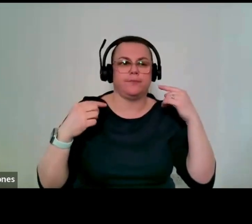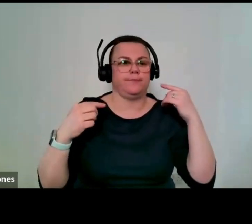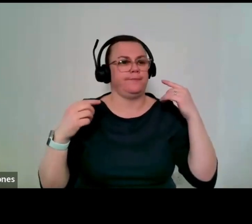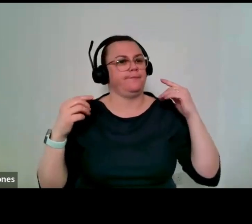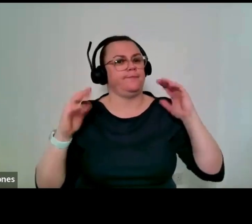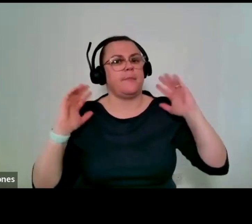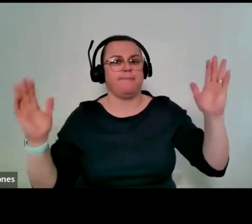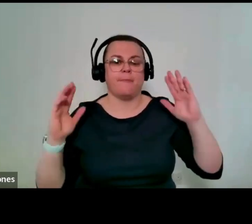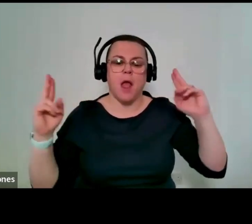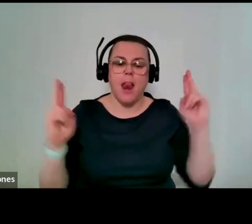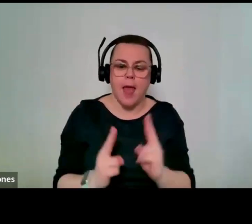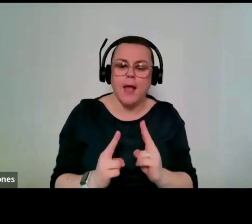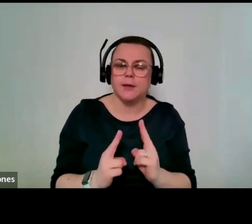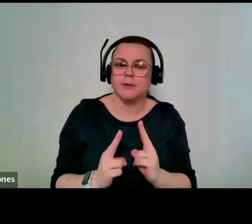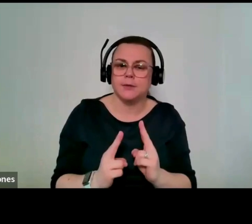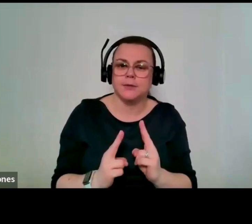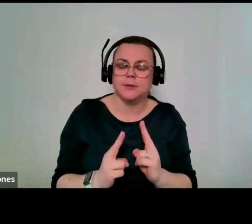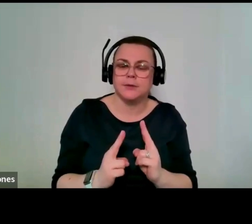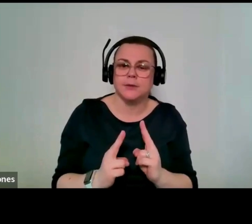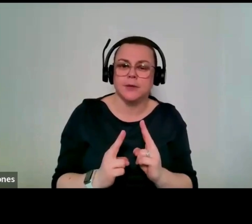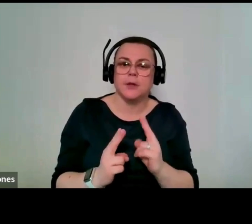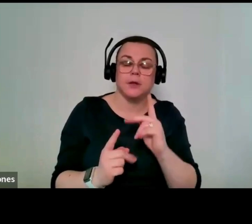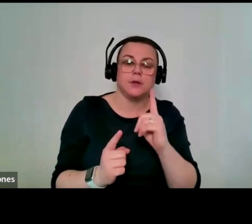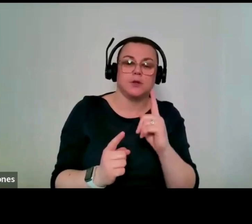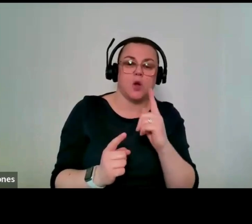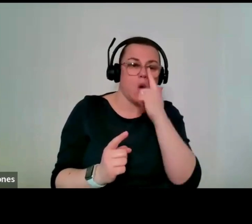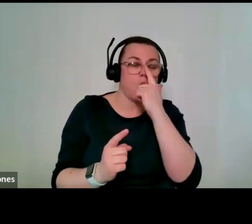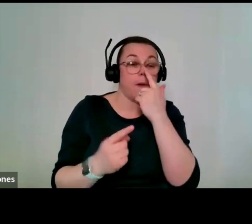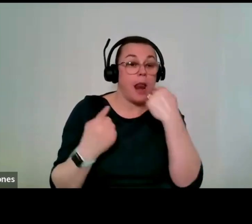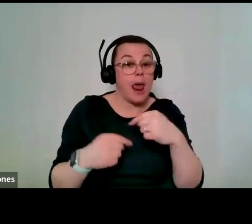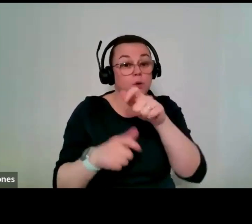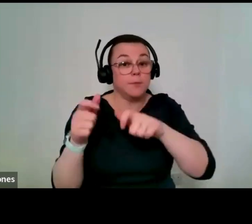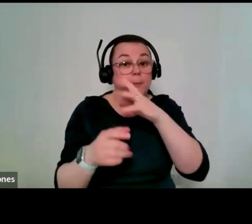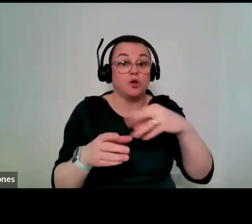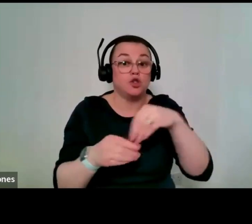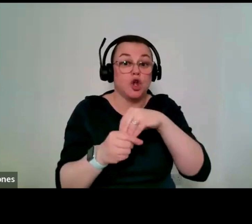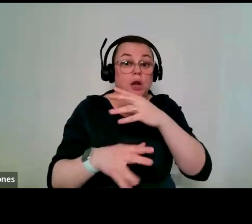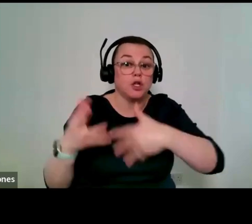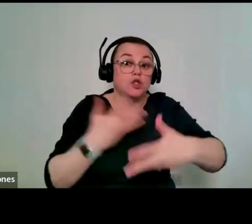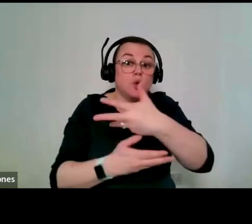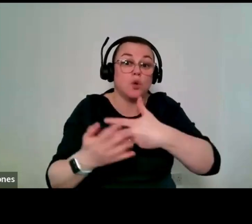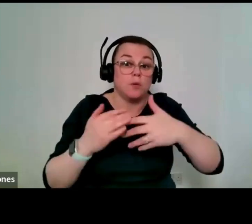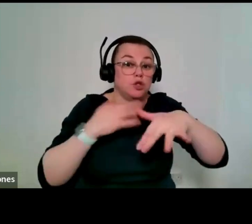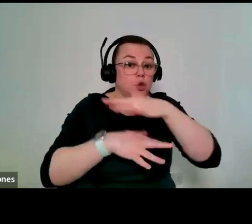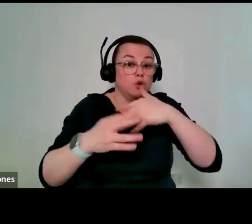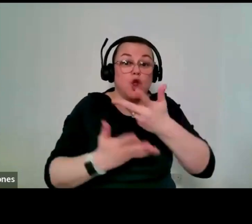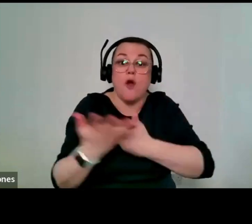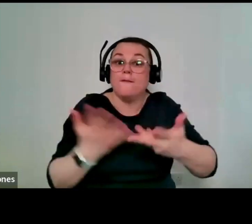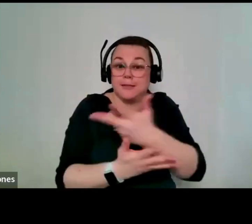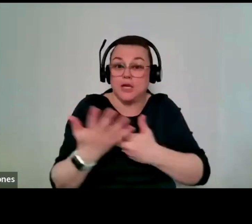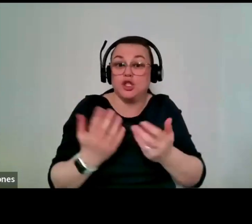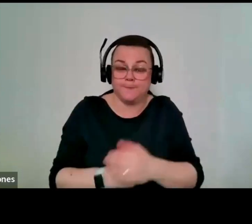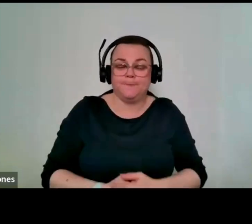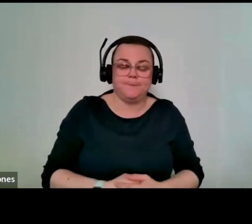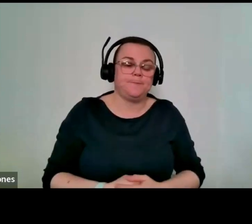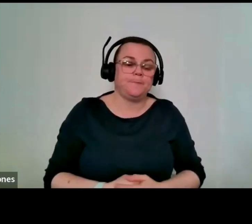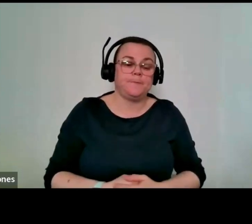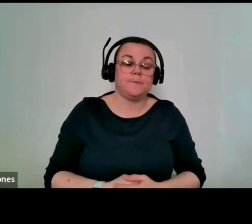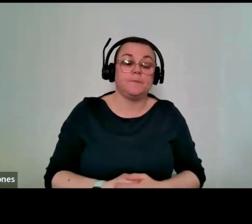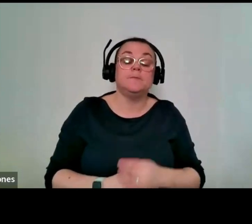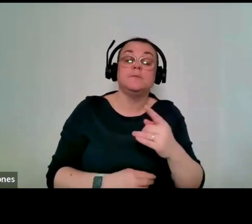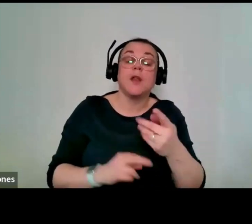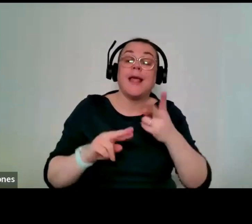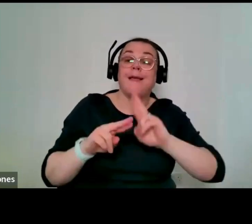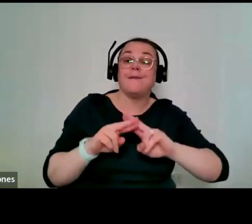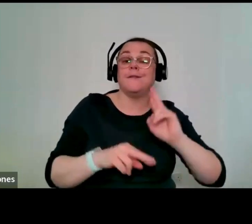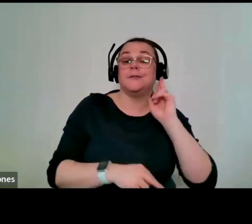that helps us to join in the social conversation. And then finally, I would say that if a deaf person asks